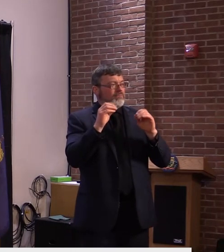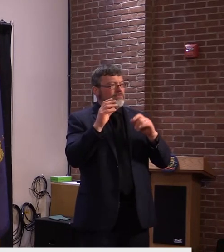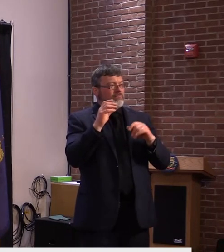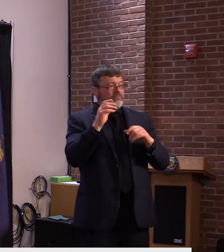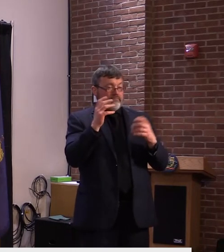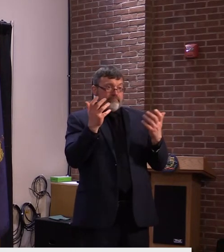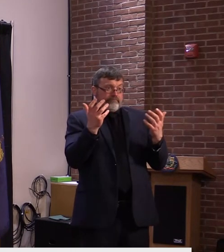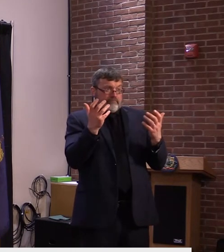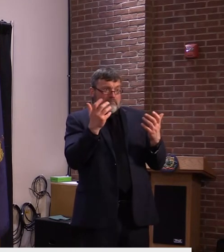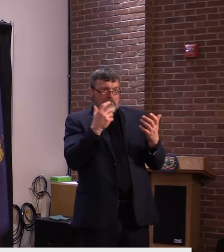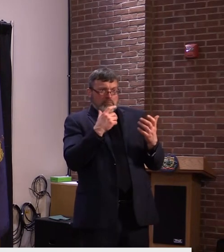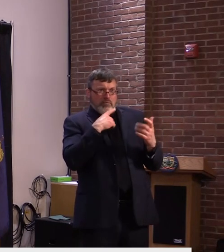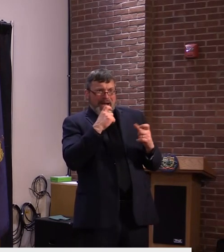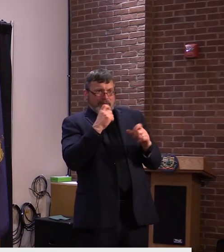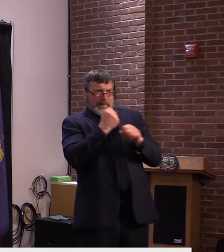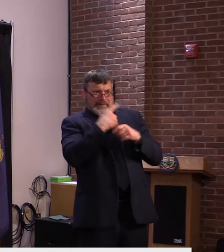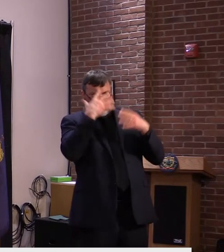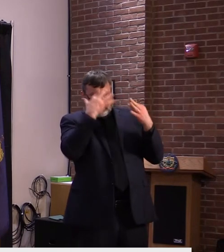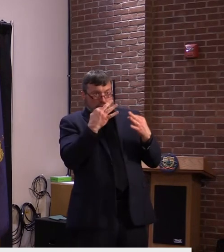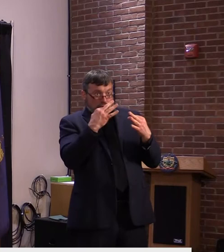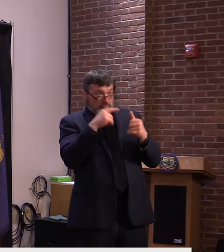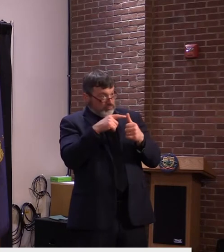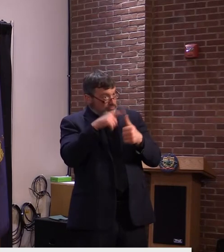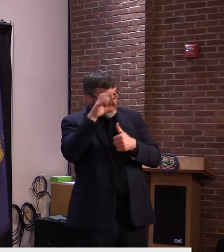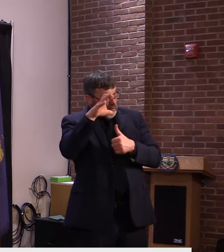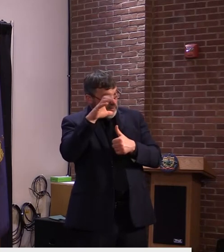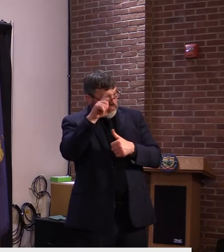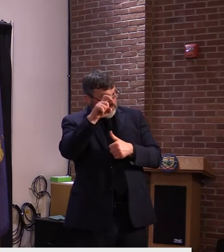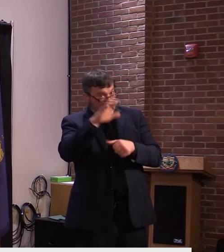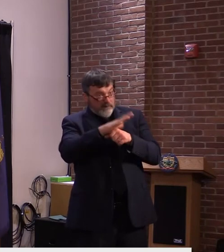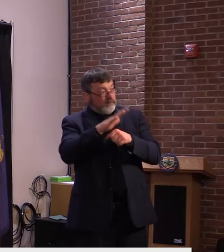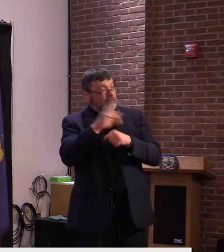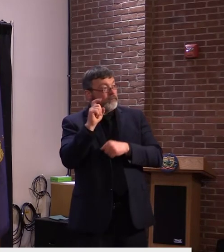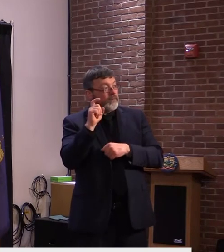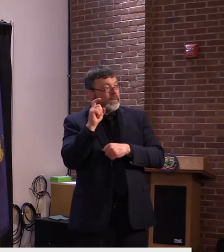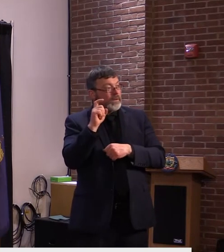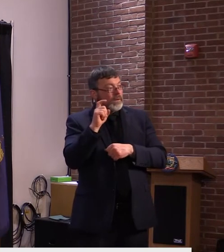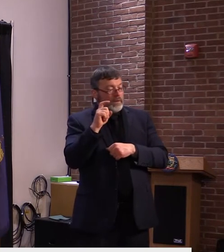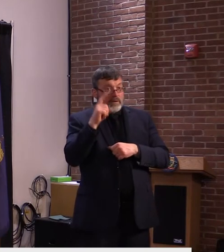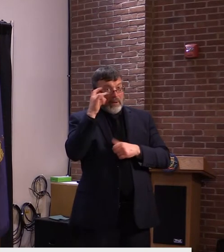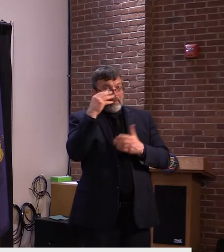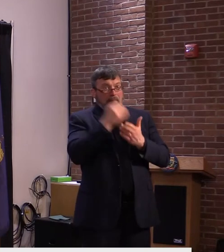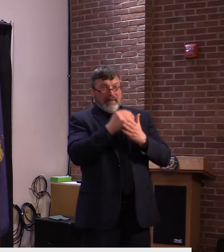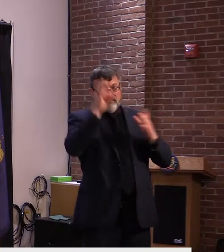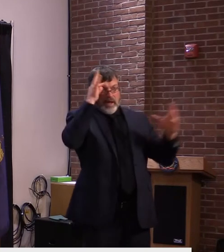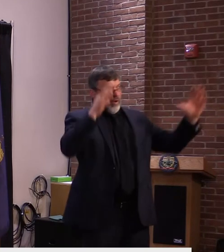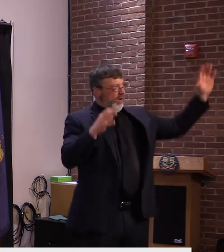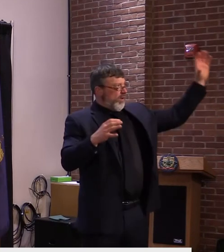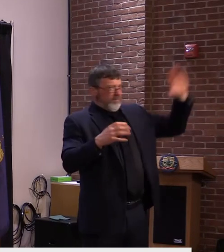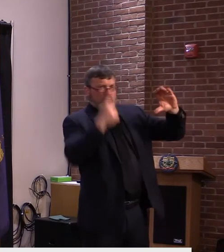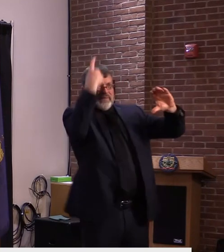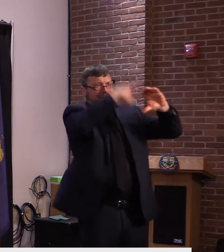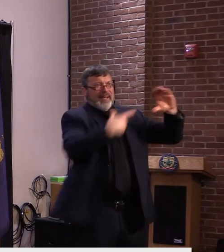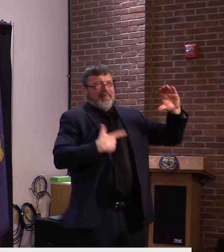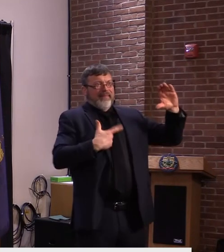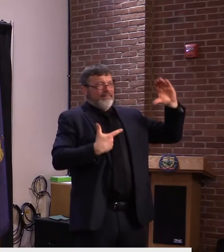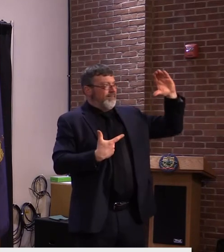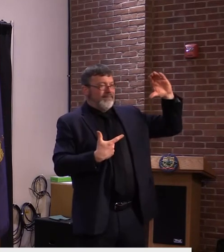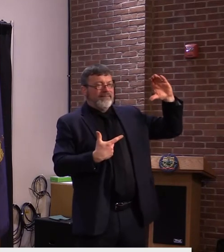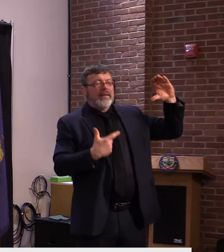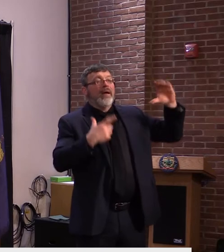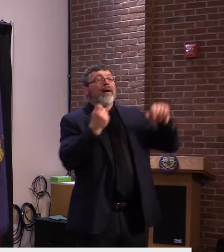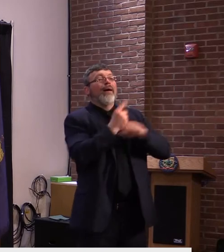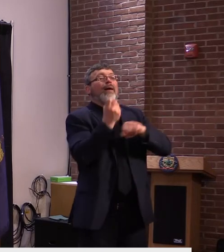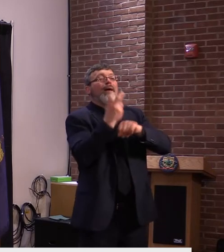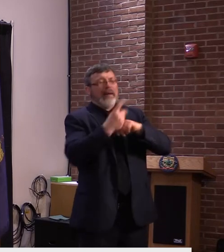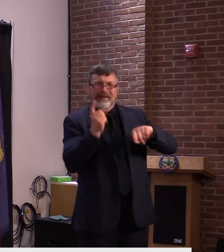we want to go, that we want to invest historic one-time funding in such an endeavor, and that we want to move off